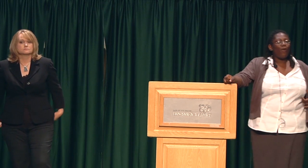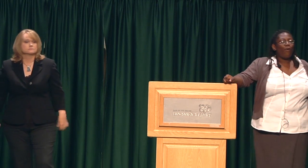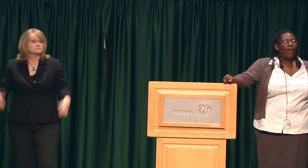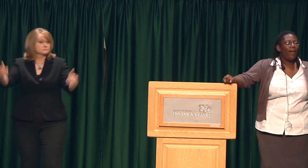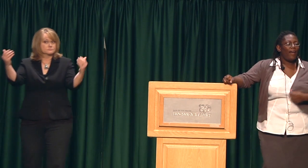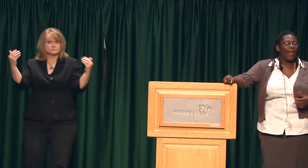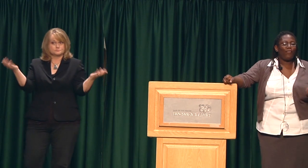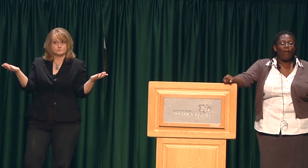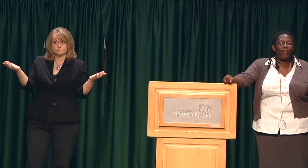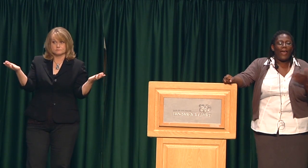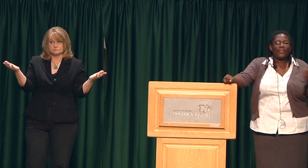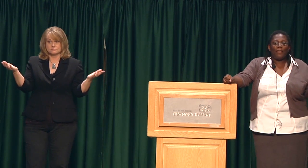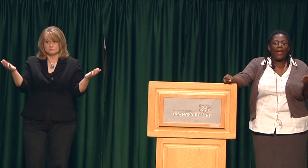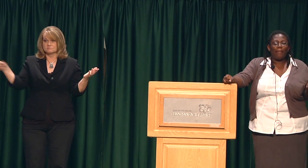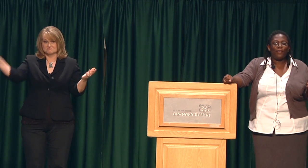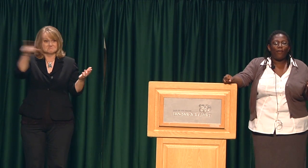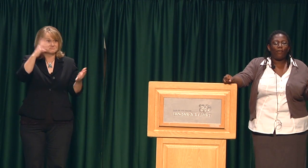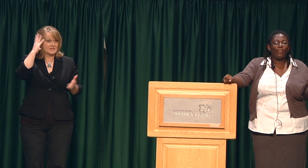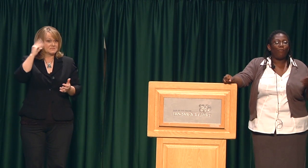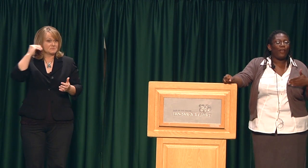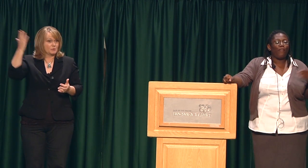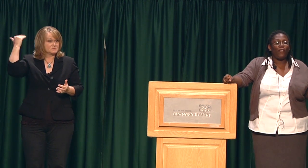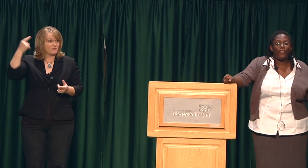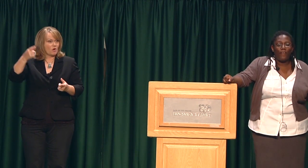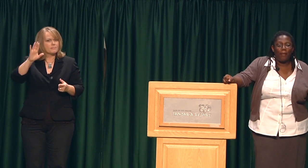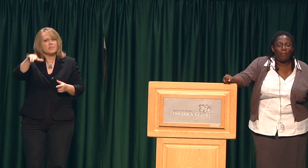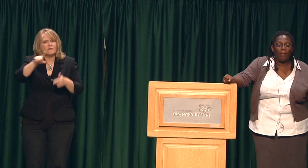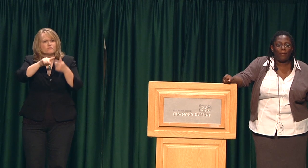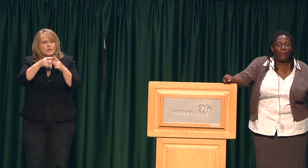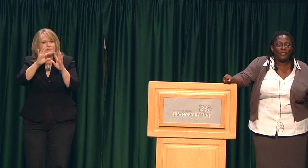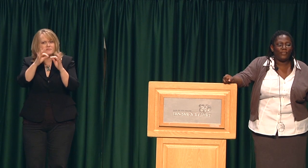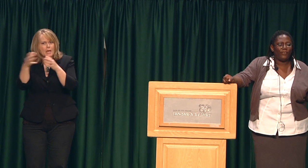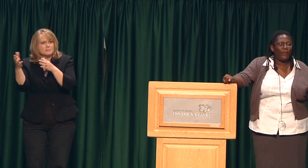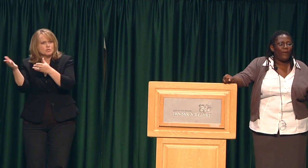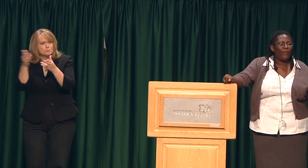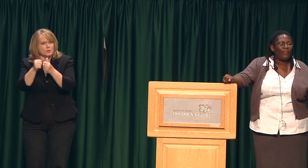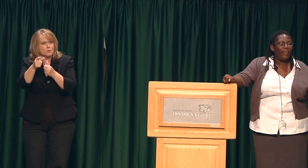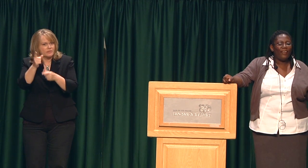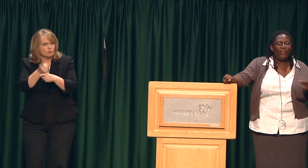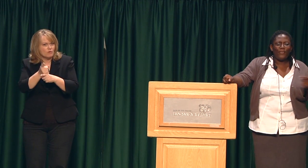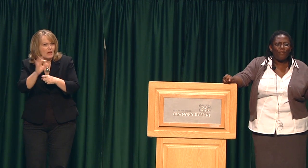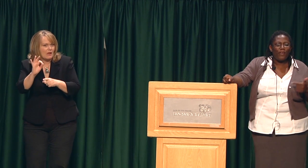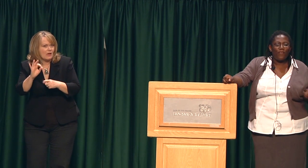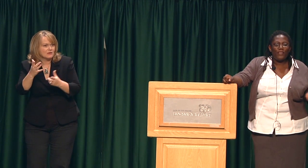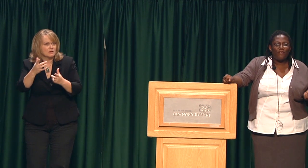Okay, so have you all had some of that happen? Can you bring your friend or family member with you? Do you bring your friends and